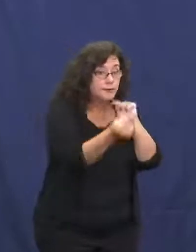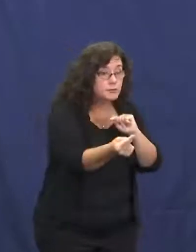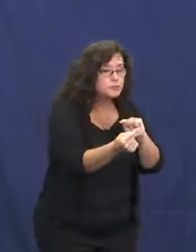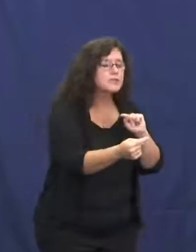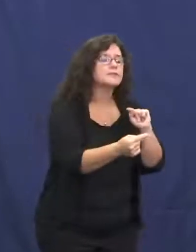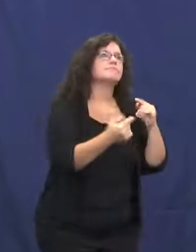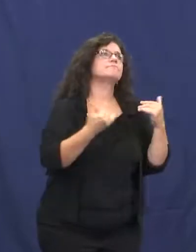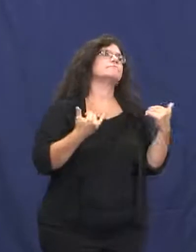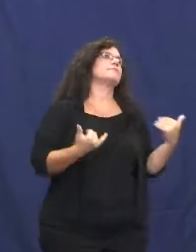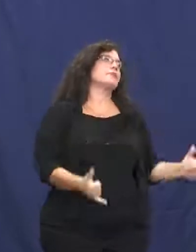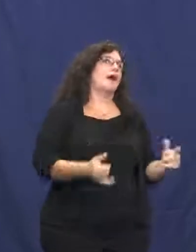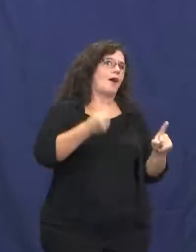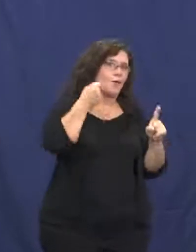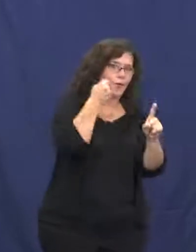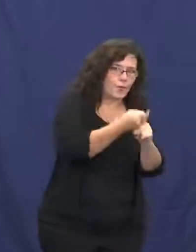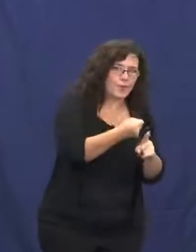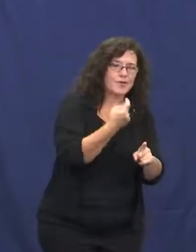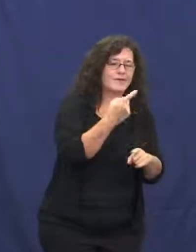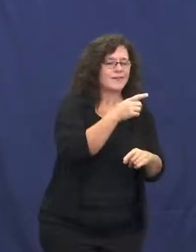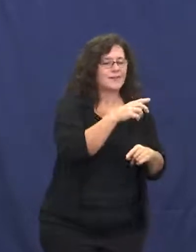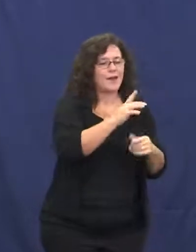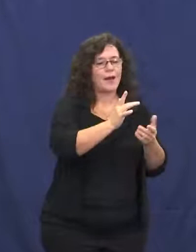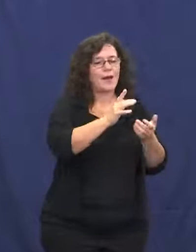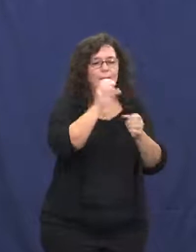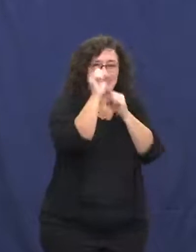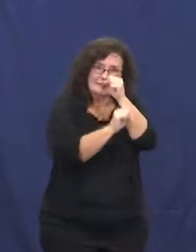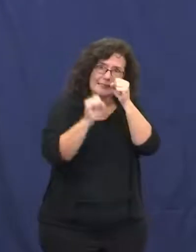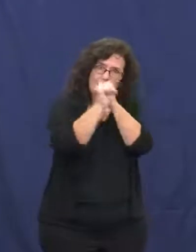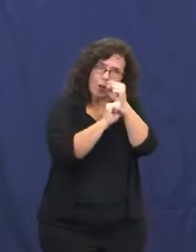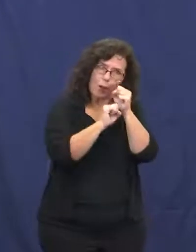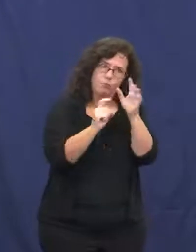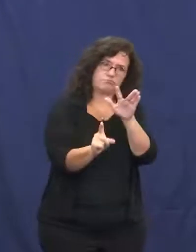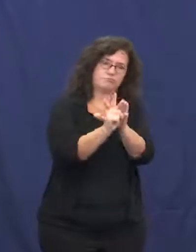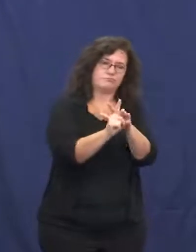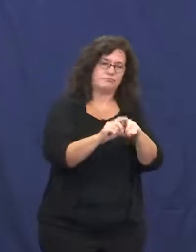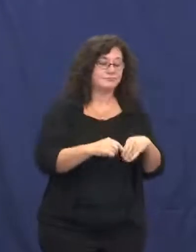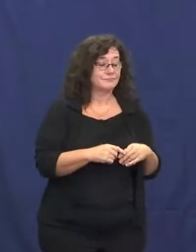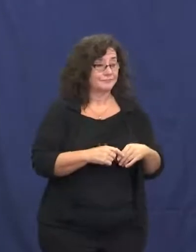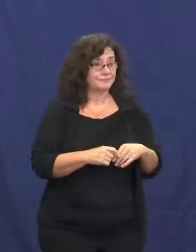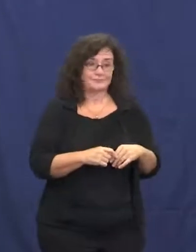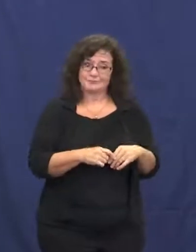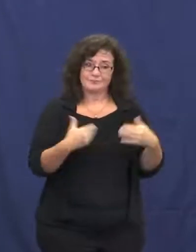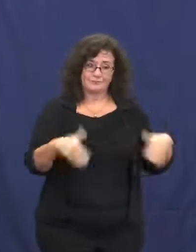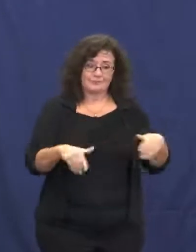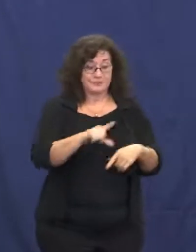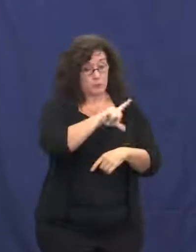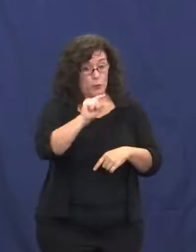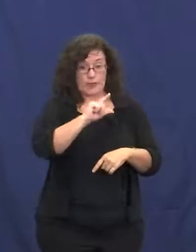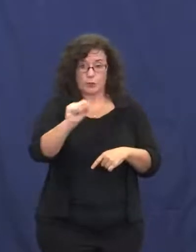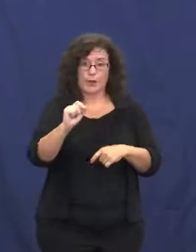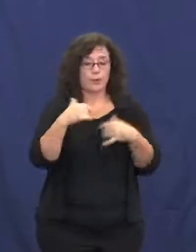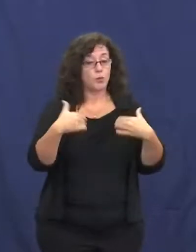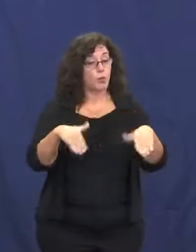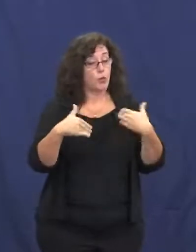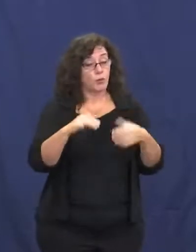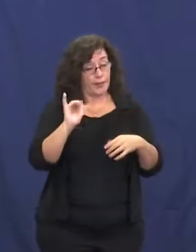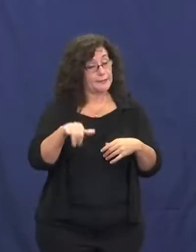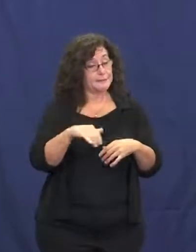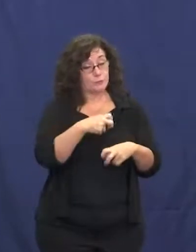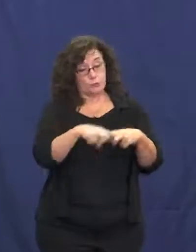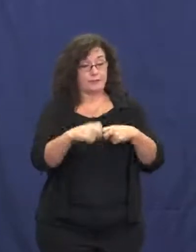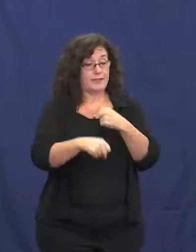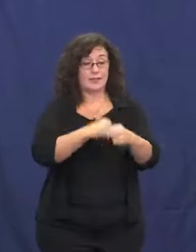invasive mosquito that's coming out. The 2020 seems to be an amazing year. And then we also will have Mike Powers,